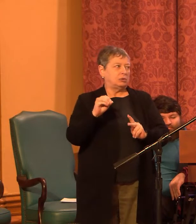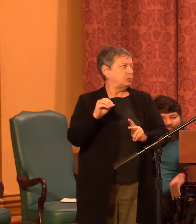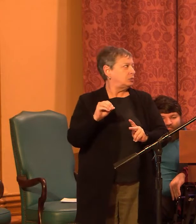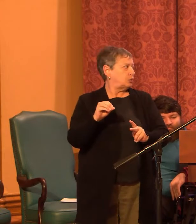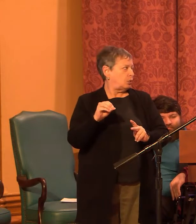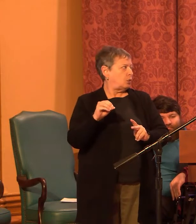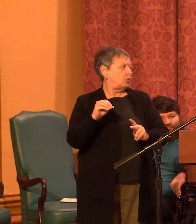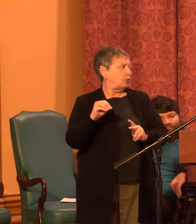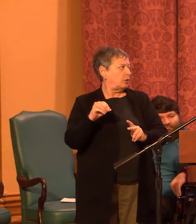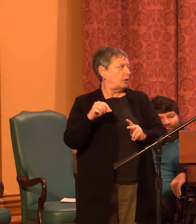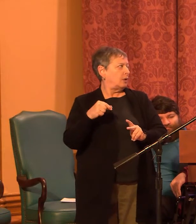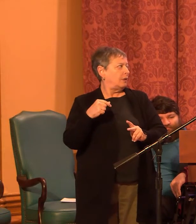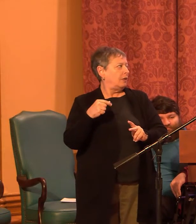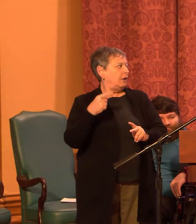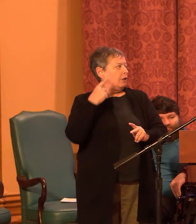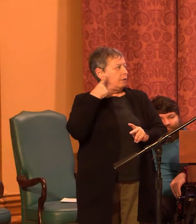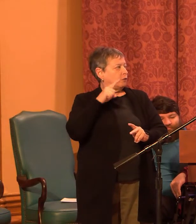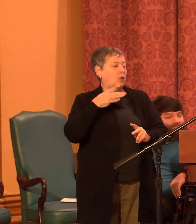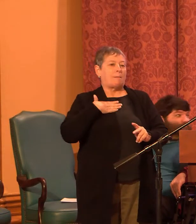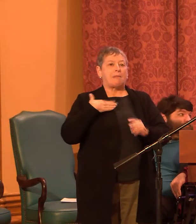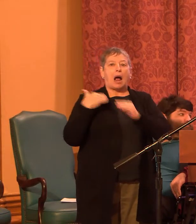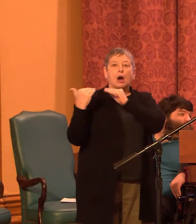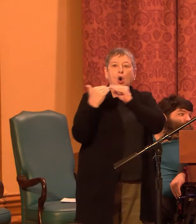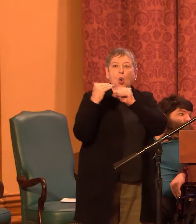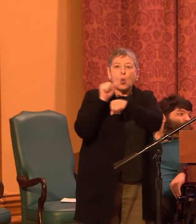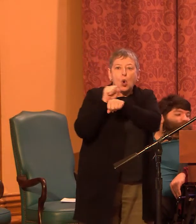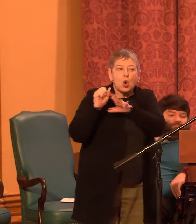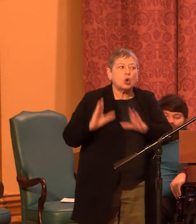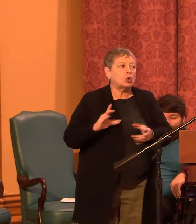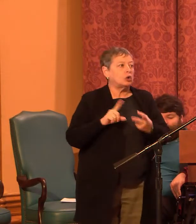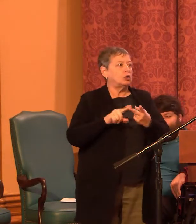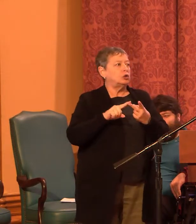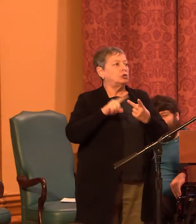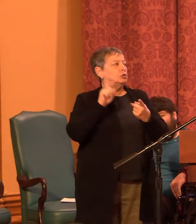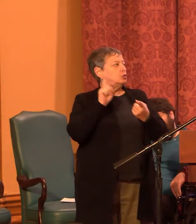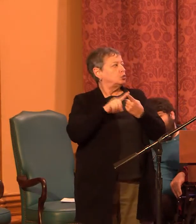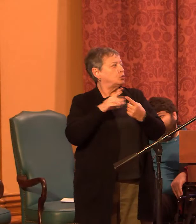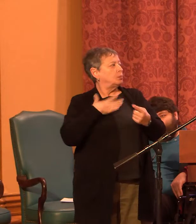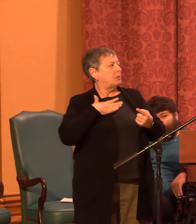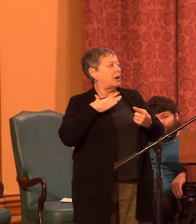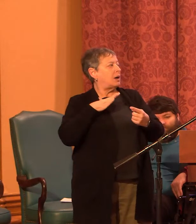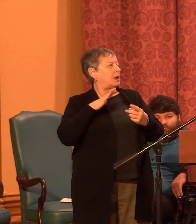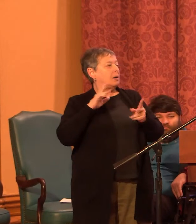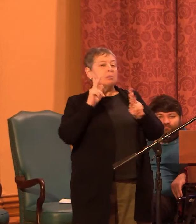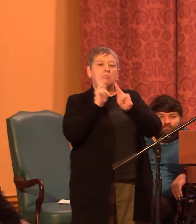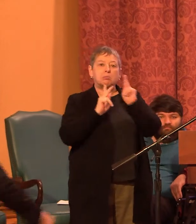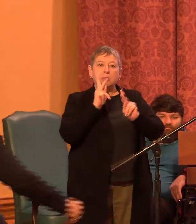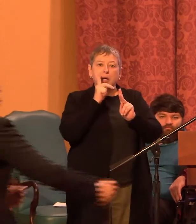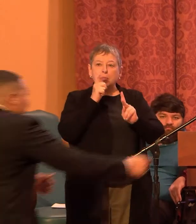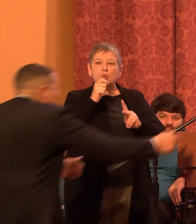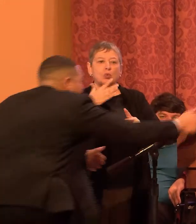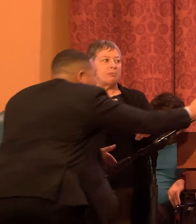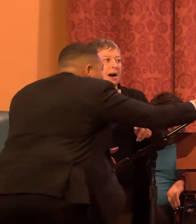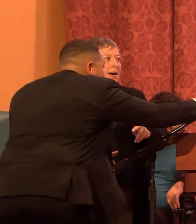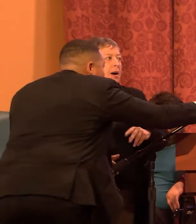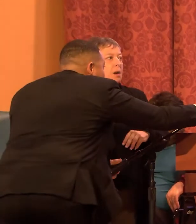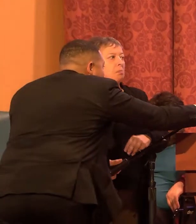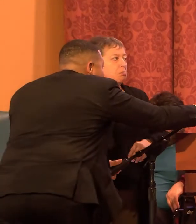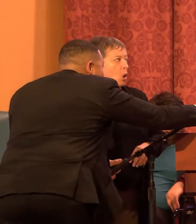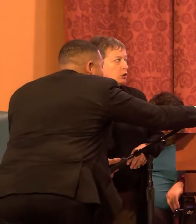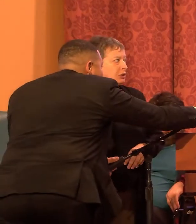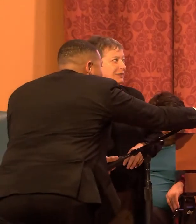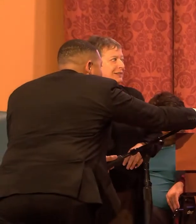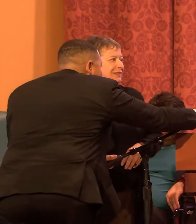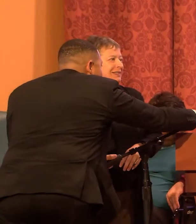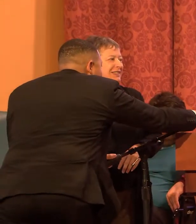around. To my co-workers, to my people that are the bosses,